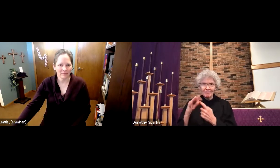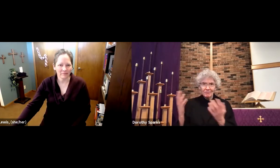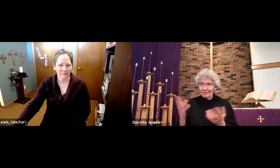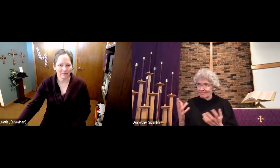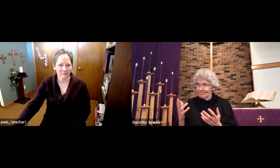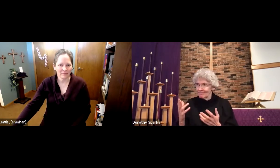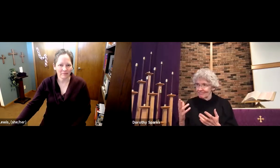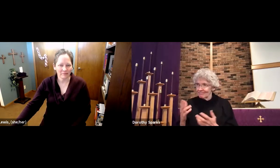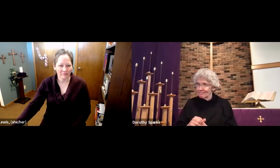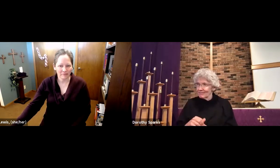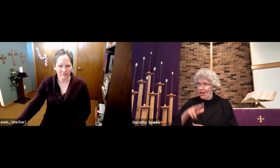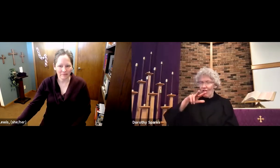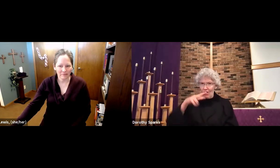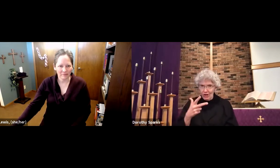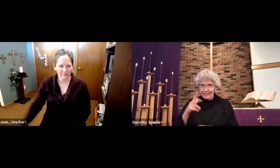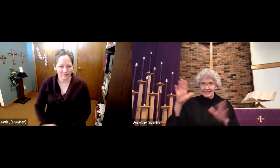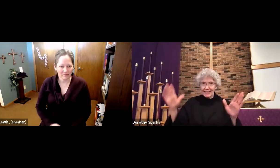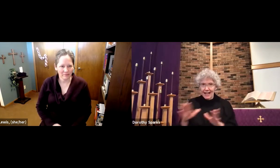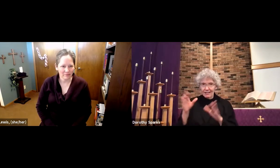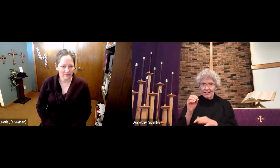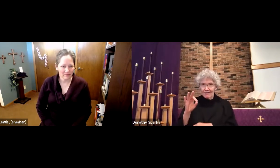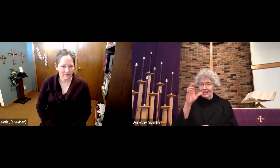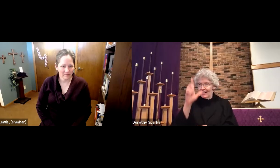This is our third Sunday of Lent.